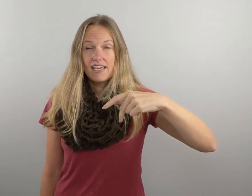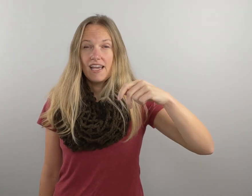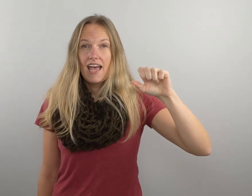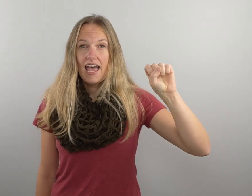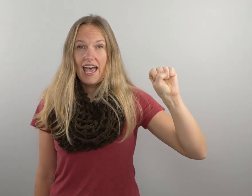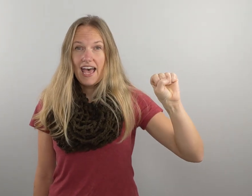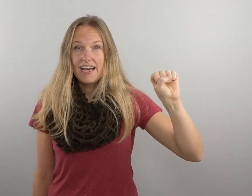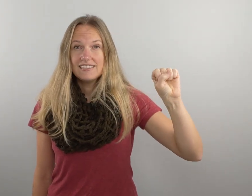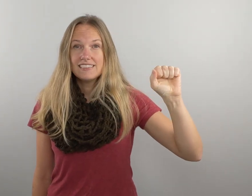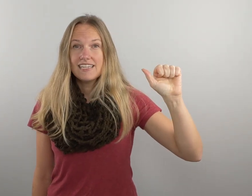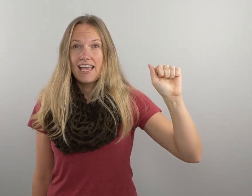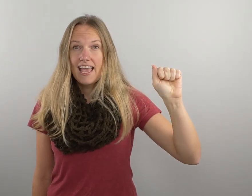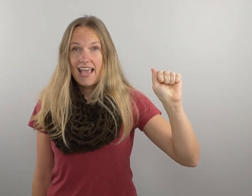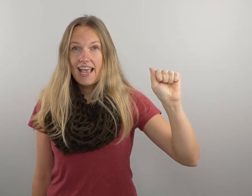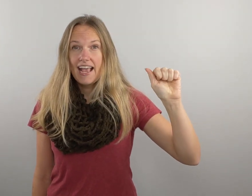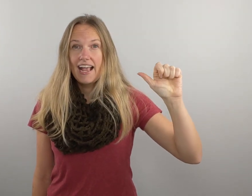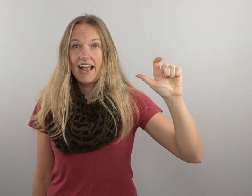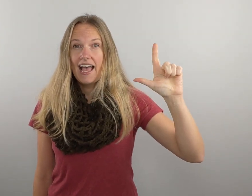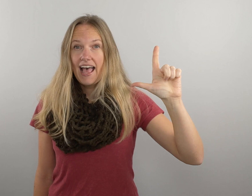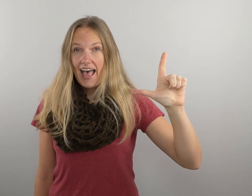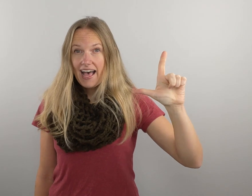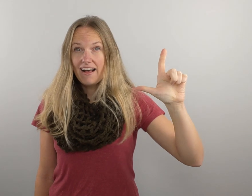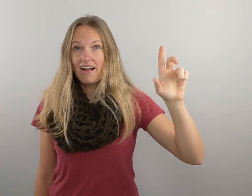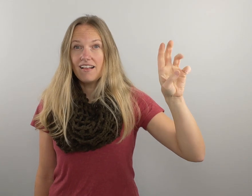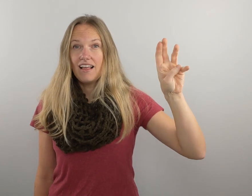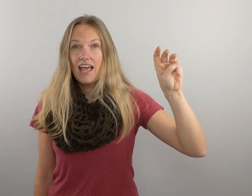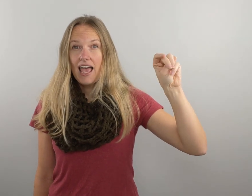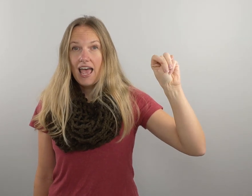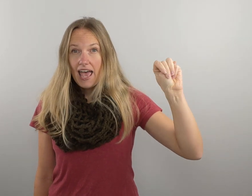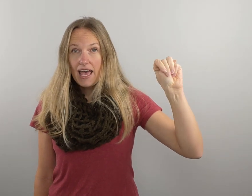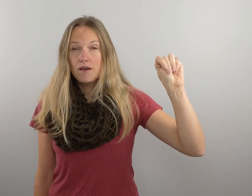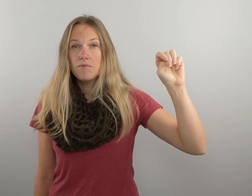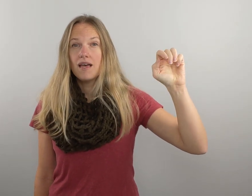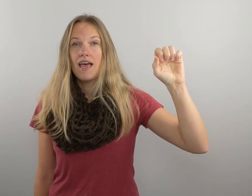S, A, L, M, S.